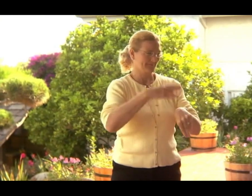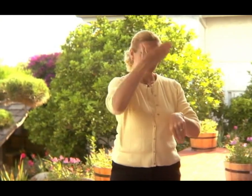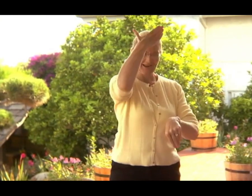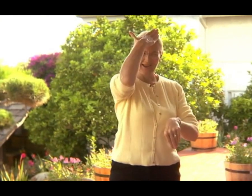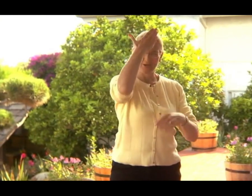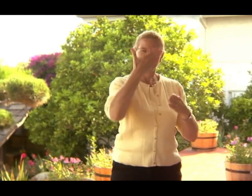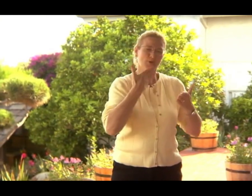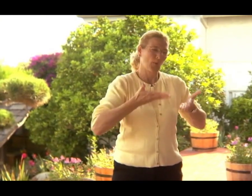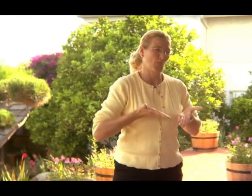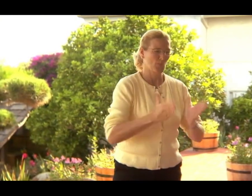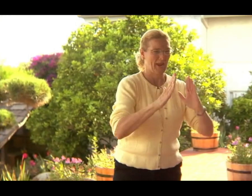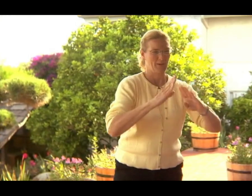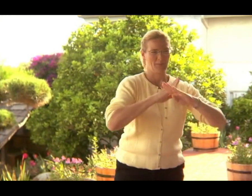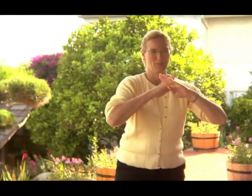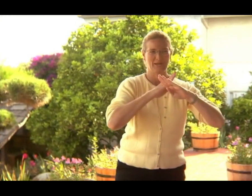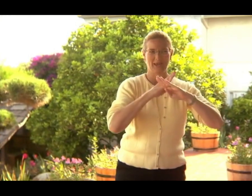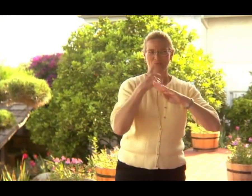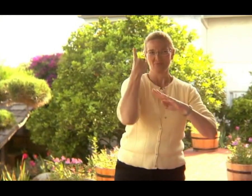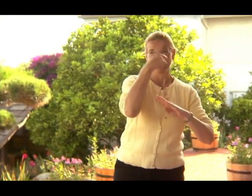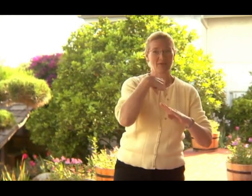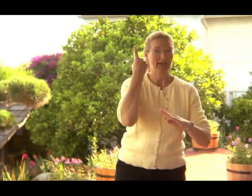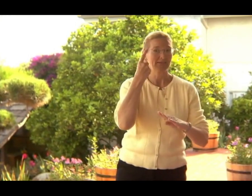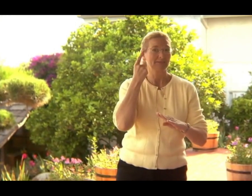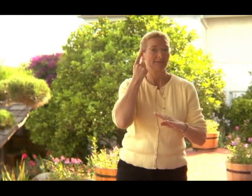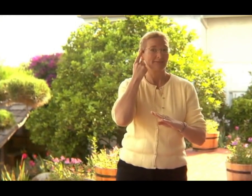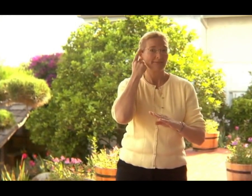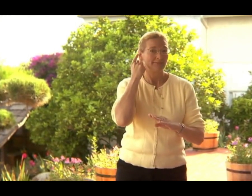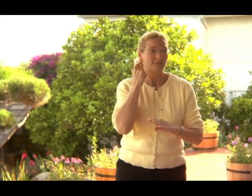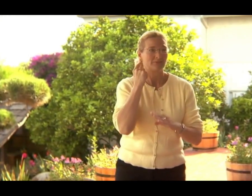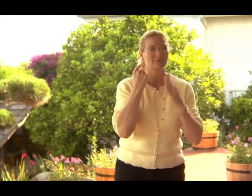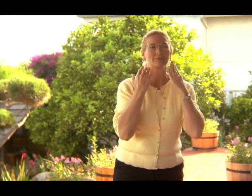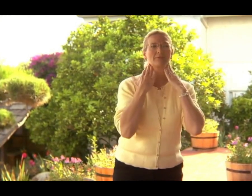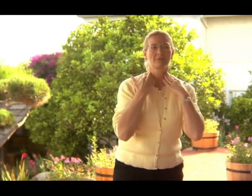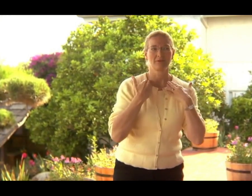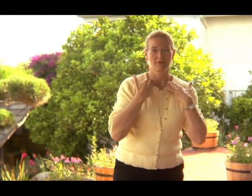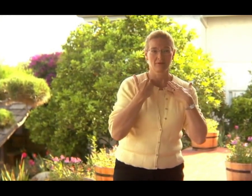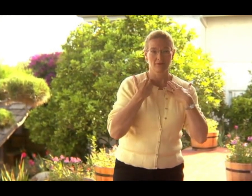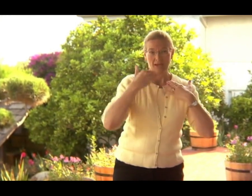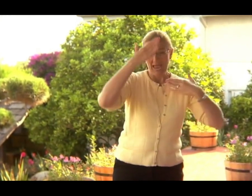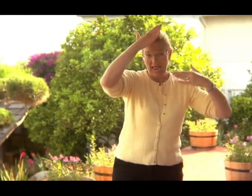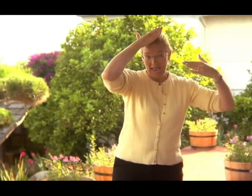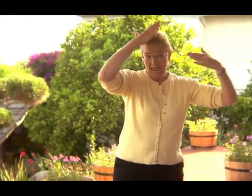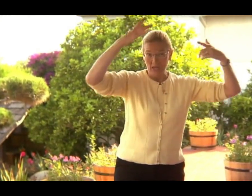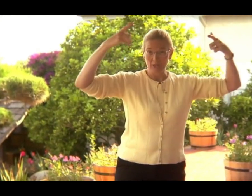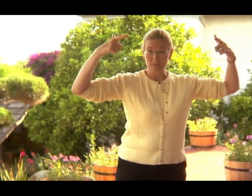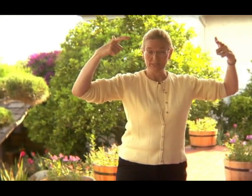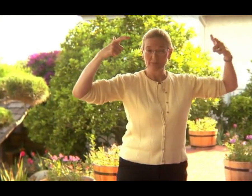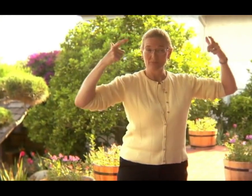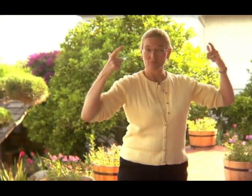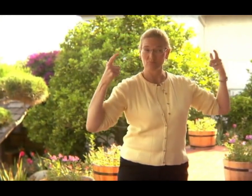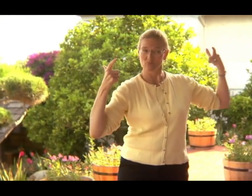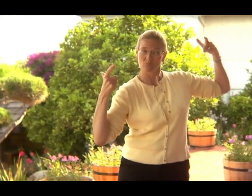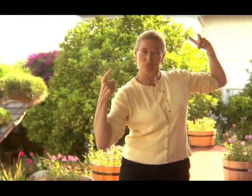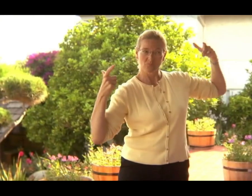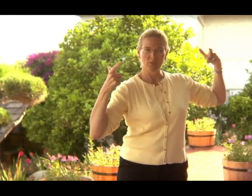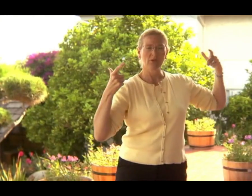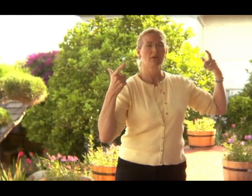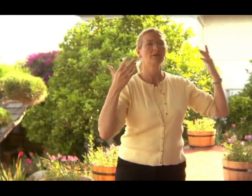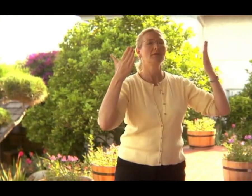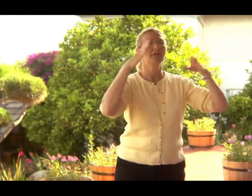Of course, a hat is a very good way to help protect your face, ears, and neck. The hats that are big and floppy and cover